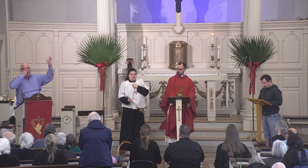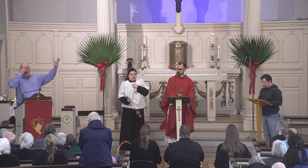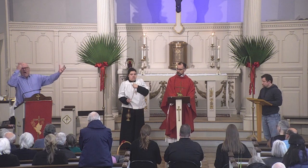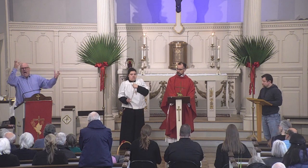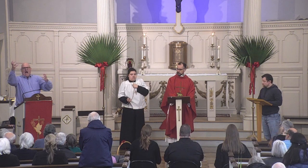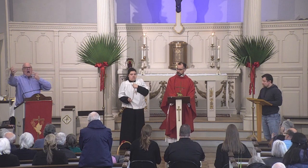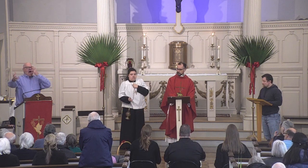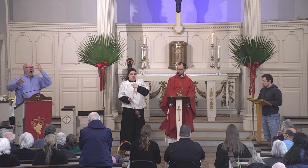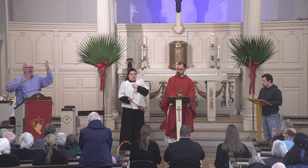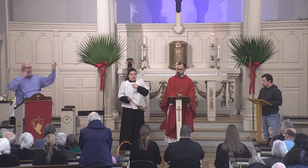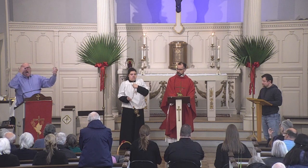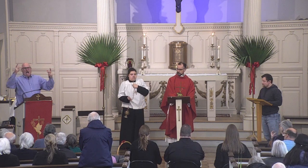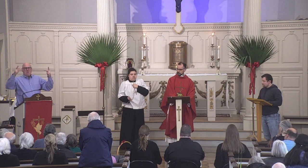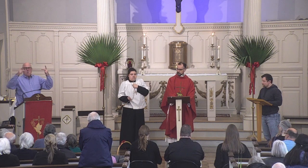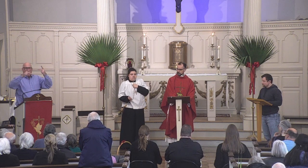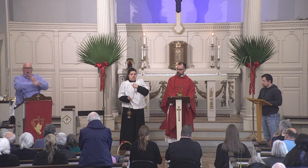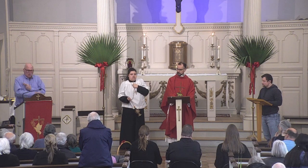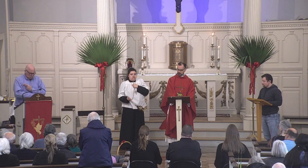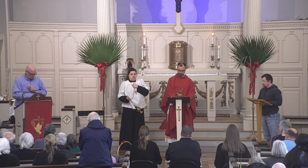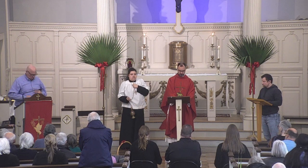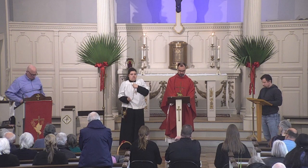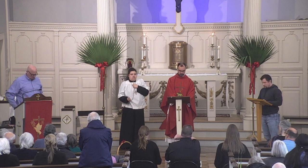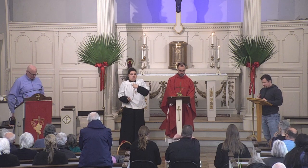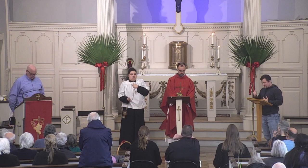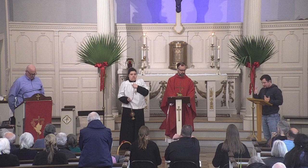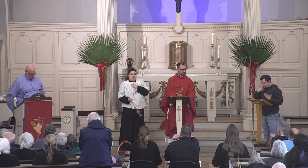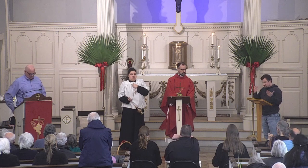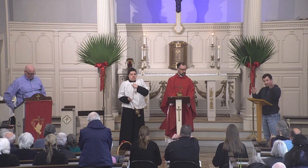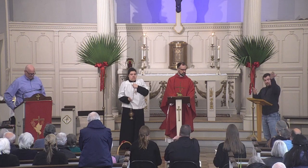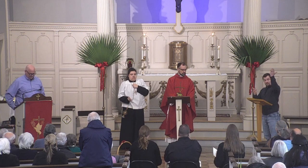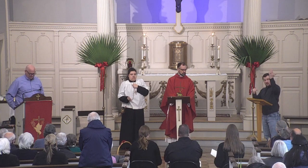They only shouted the louder,